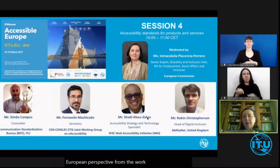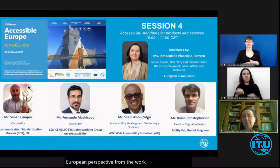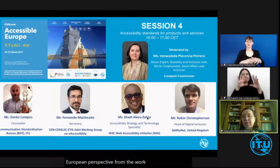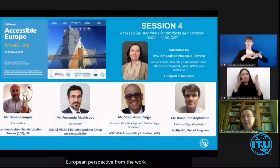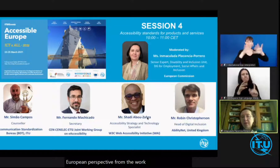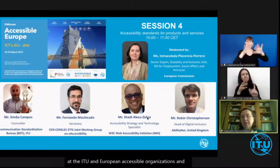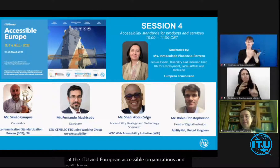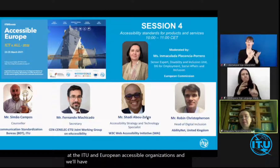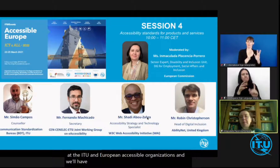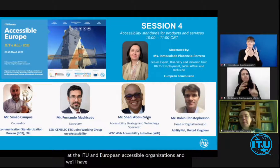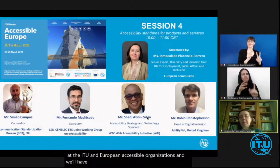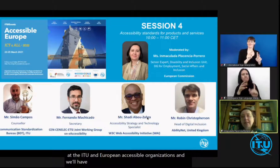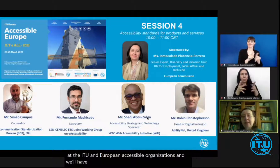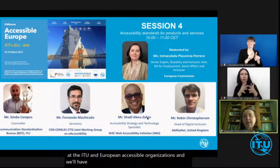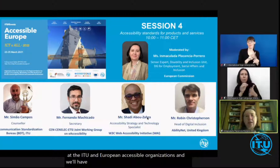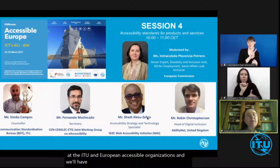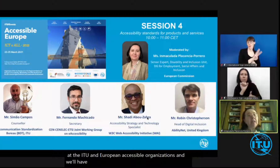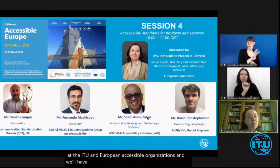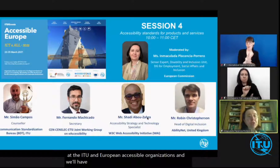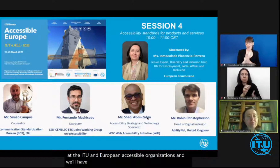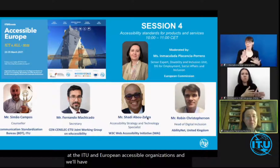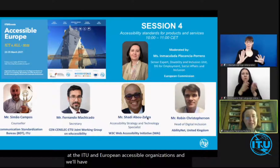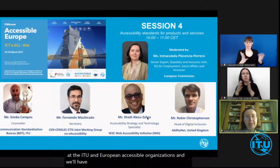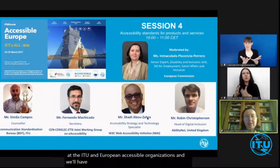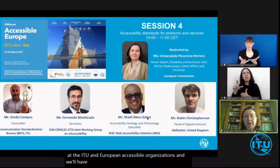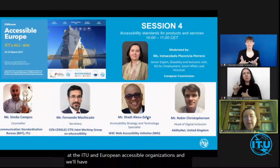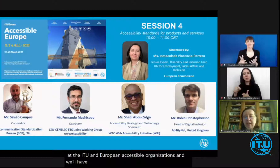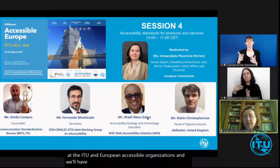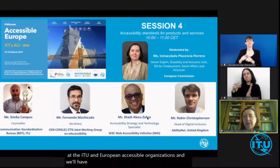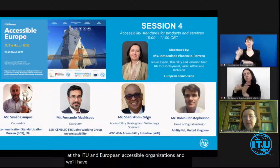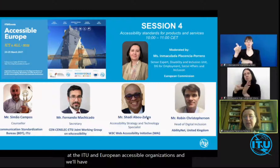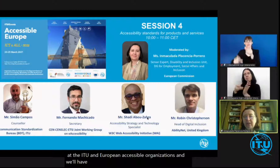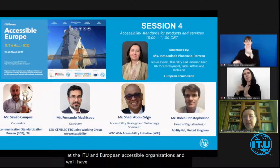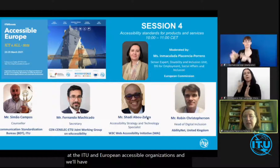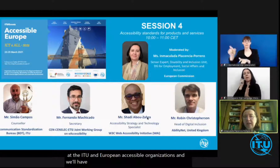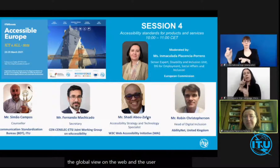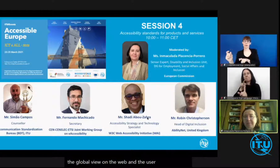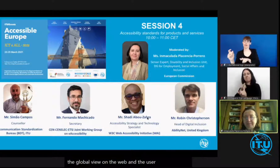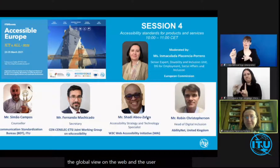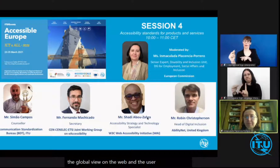web and the user's perspective. I think